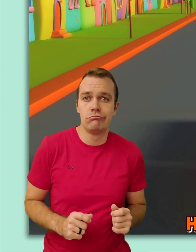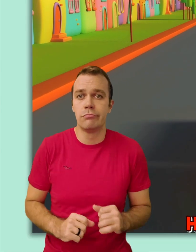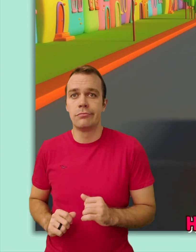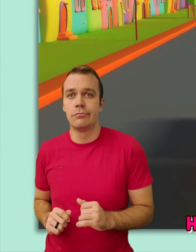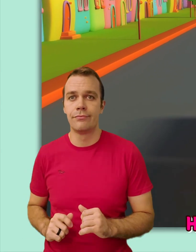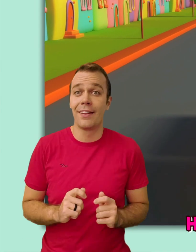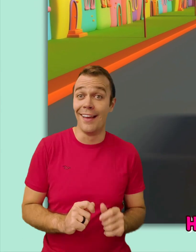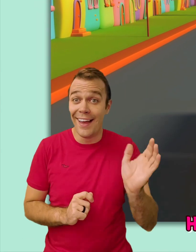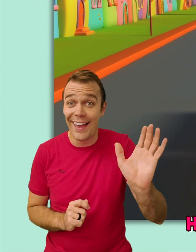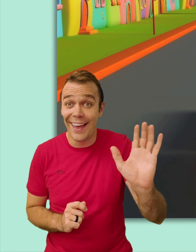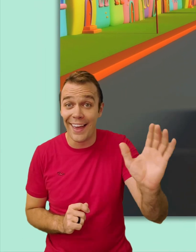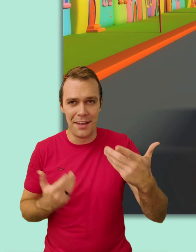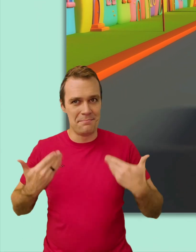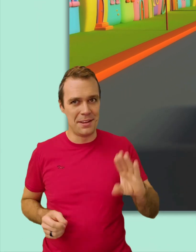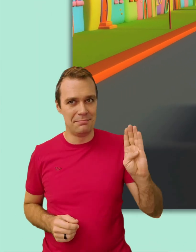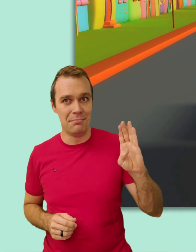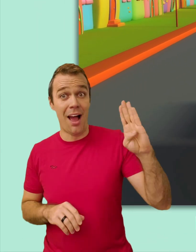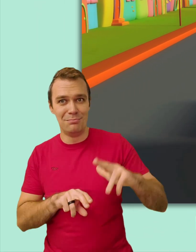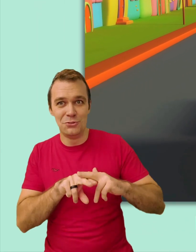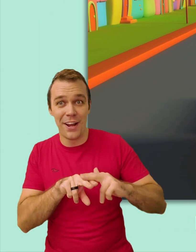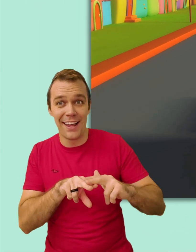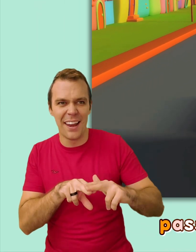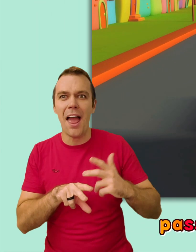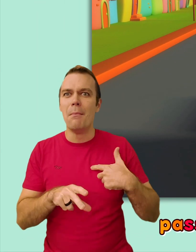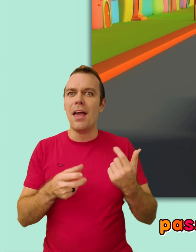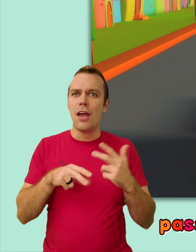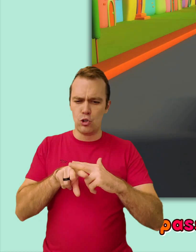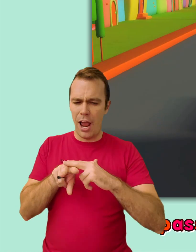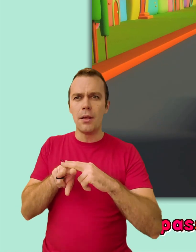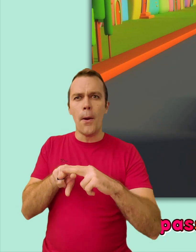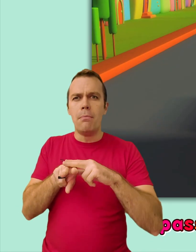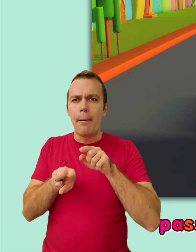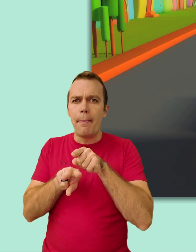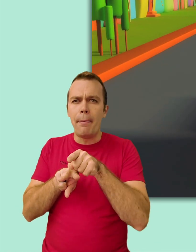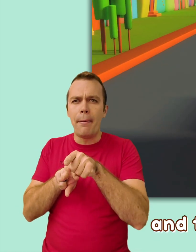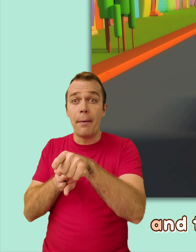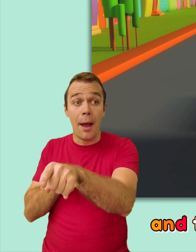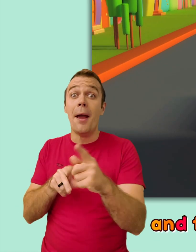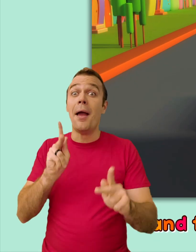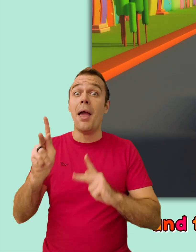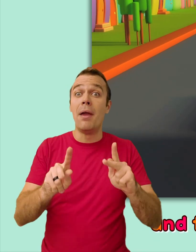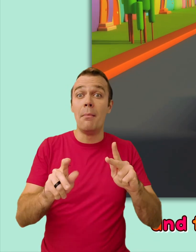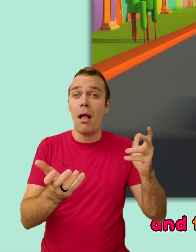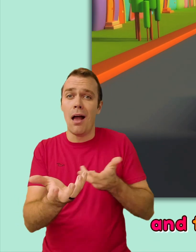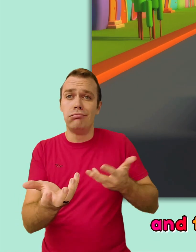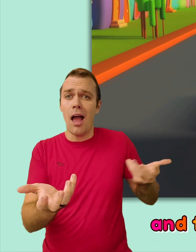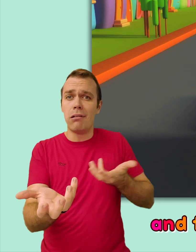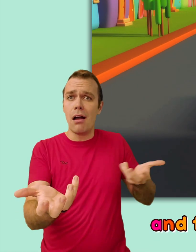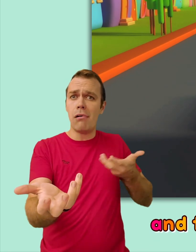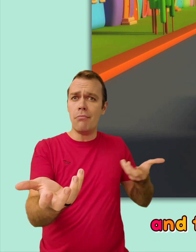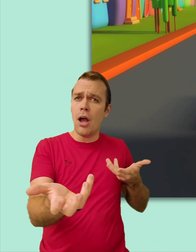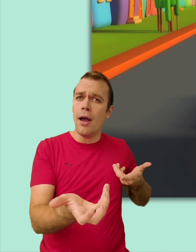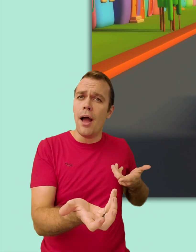Hey, I'm Bob the train. I drive on the tracks. Passengers can sit inside me and travel to